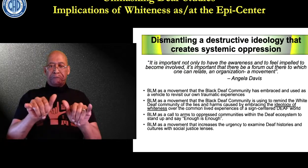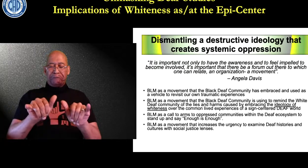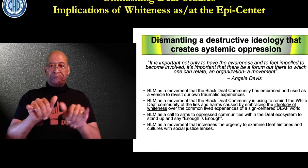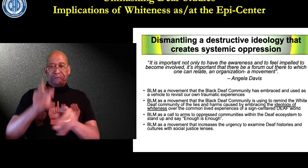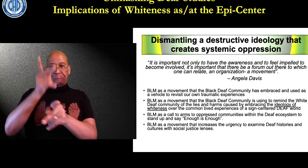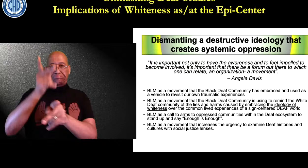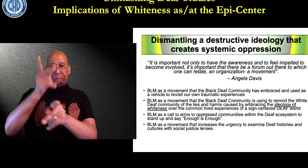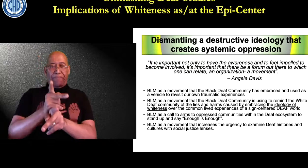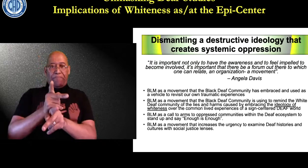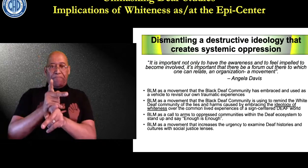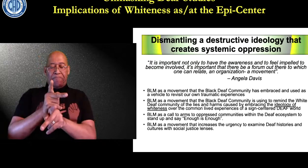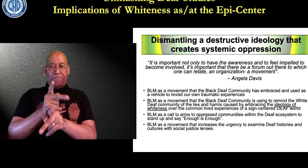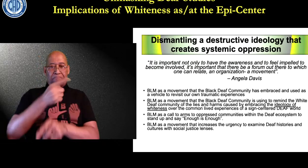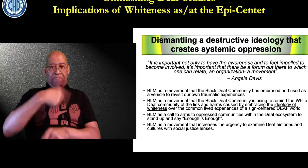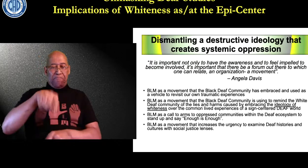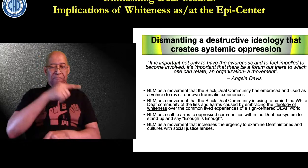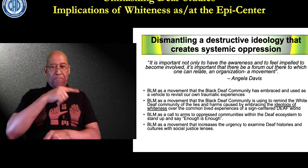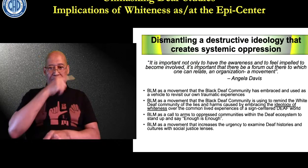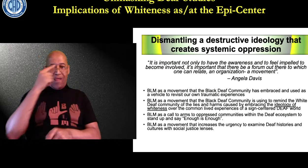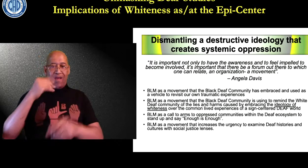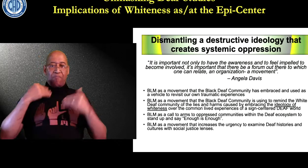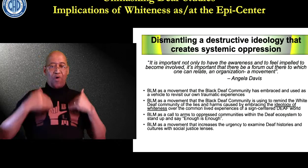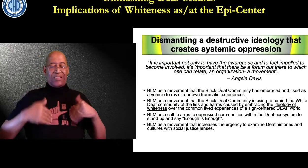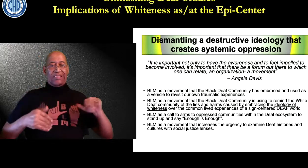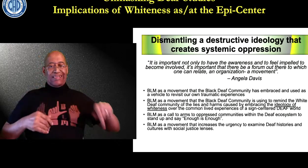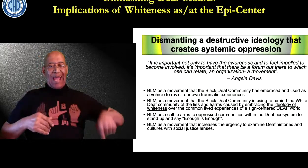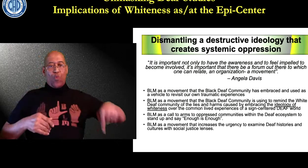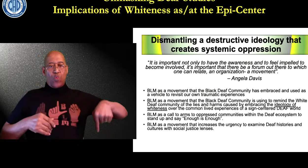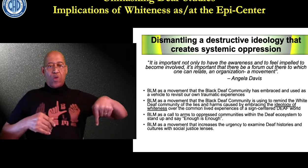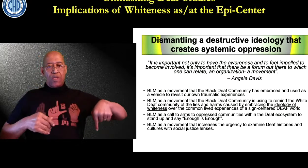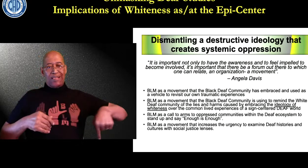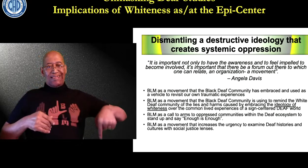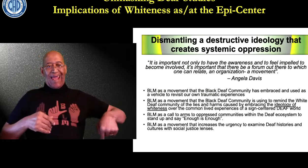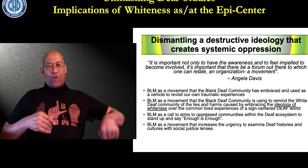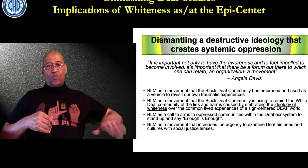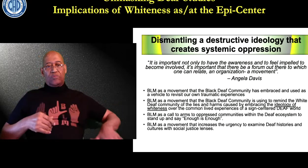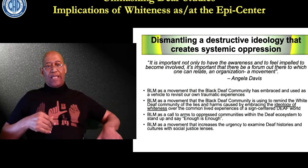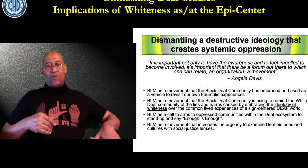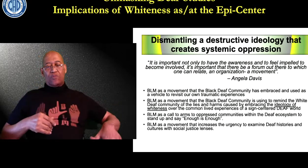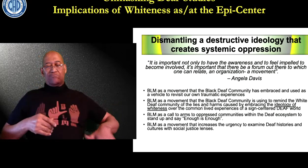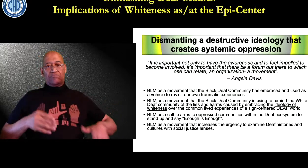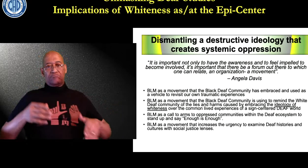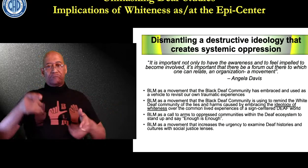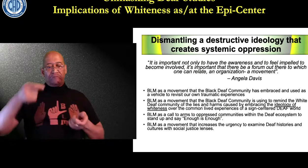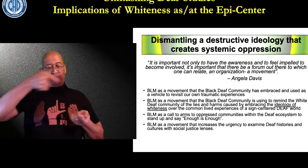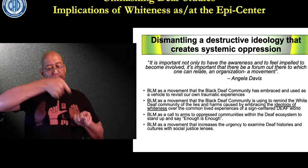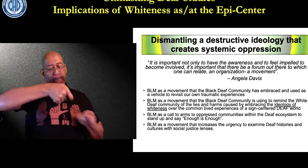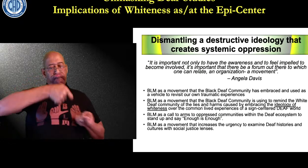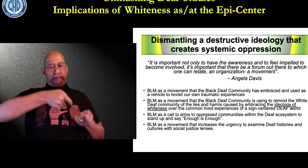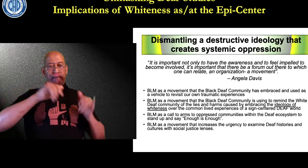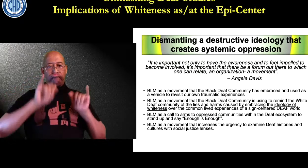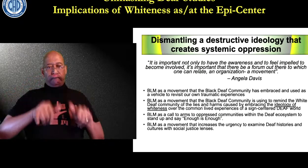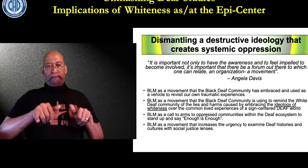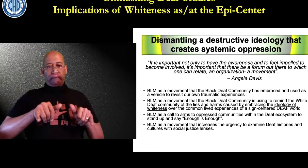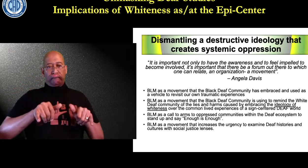It's like globalization, but the purpose of that still remains the same.